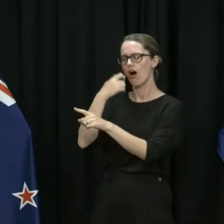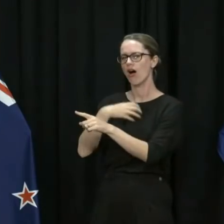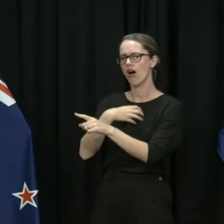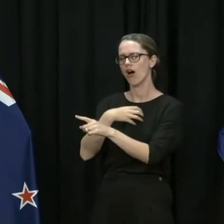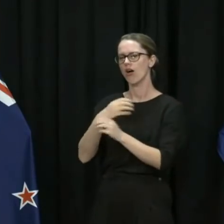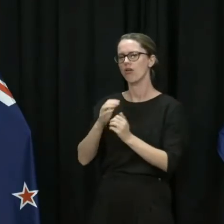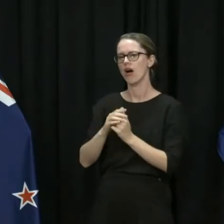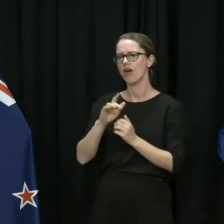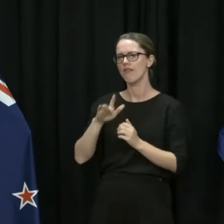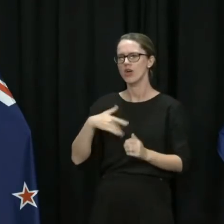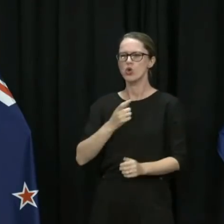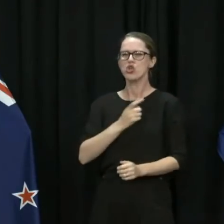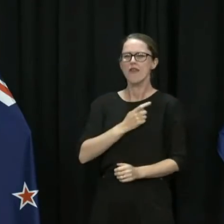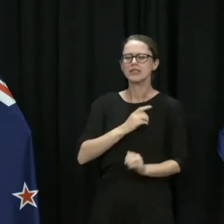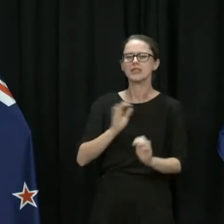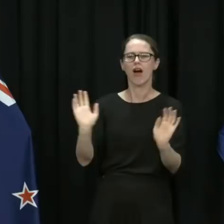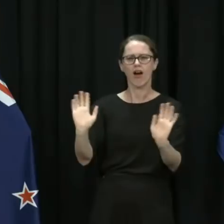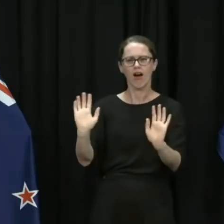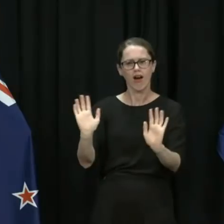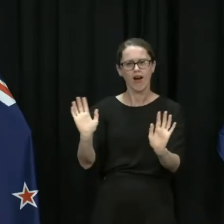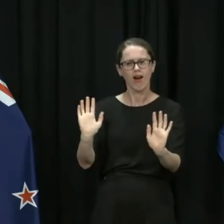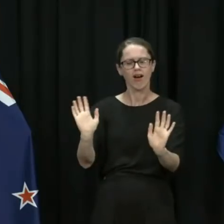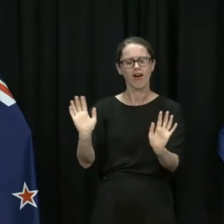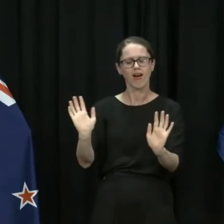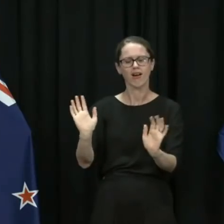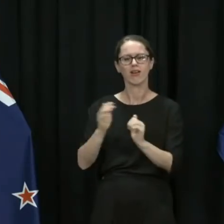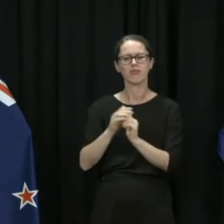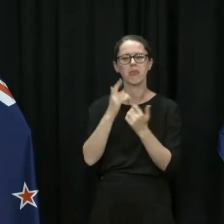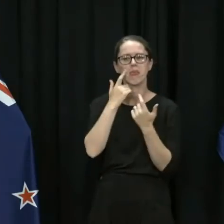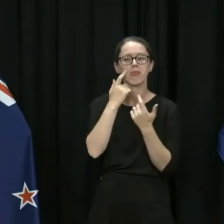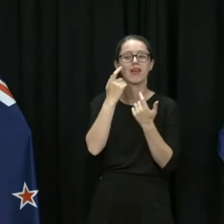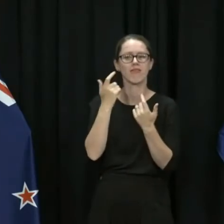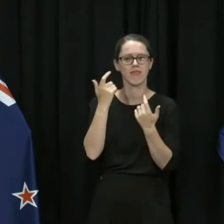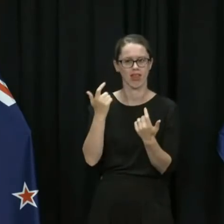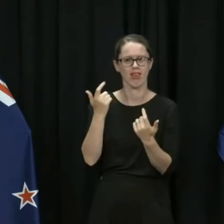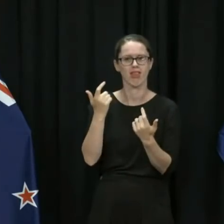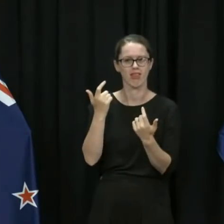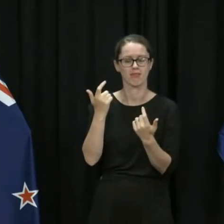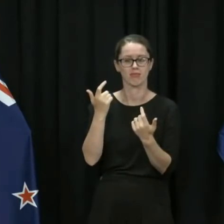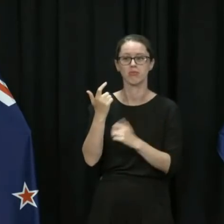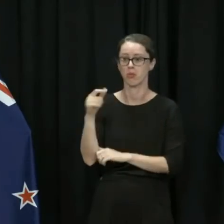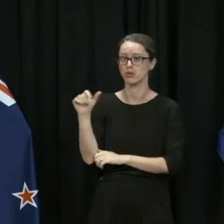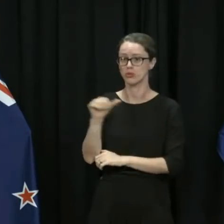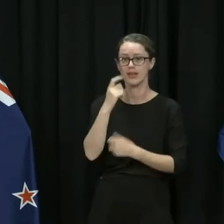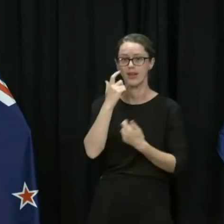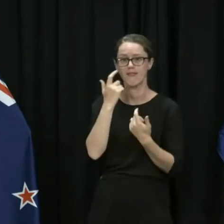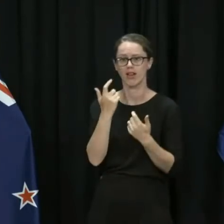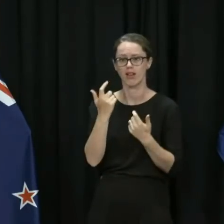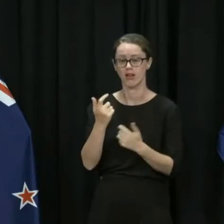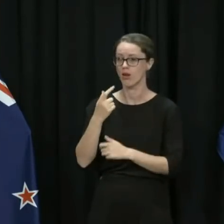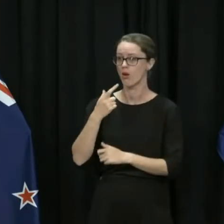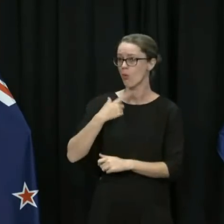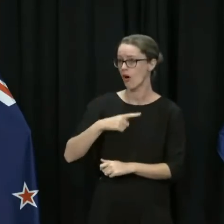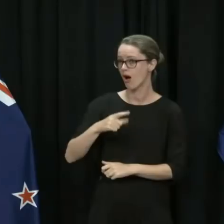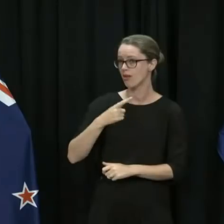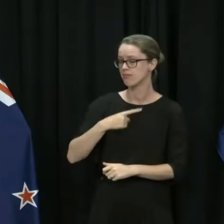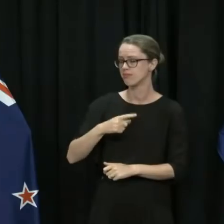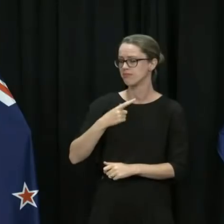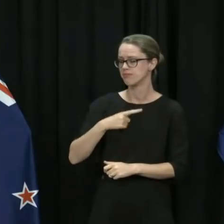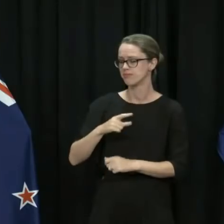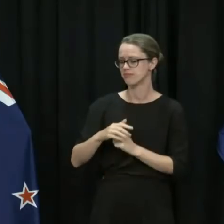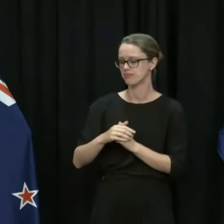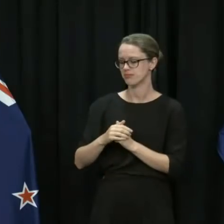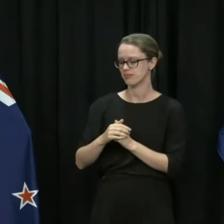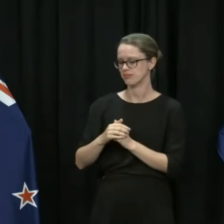describe the decision. I would describe it as cautious, and rightly so. And the reason for that is some of the more